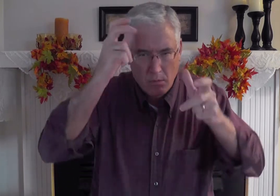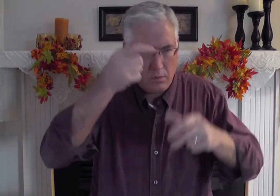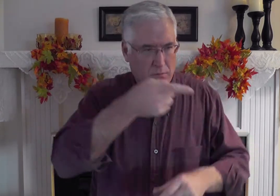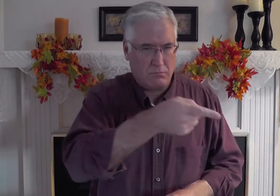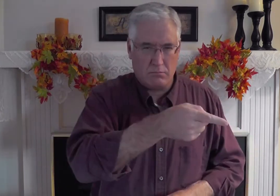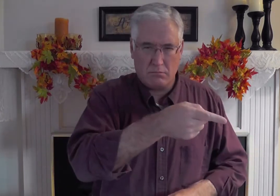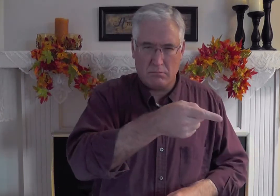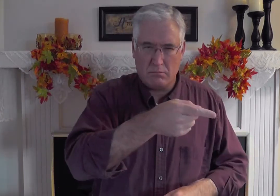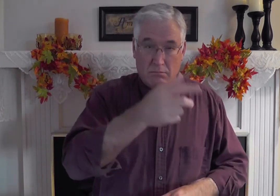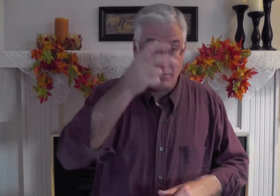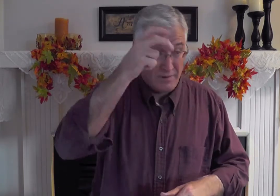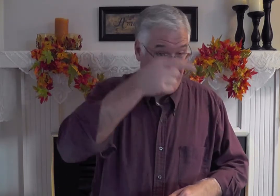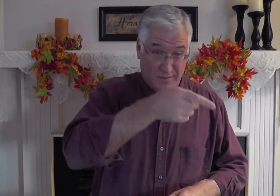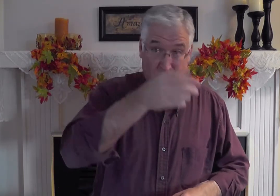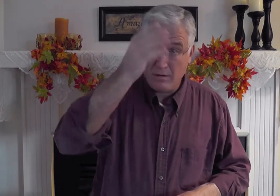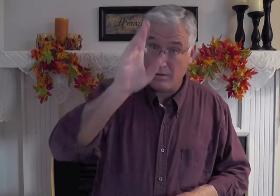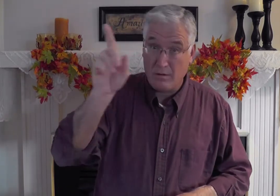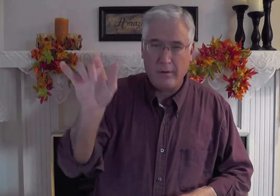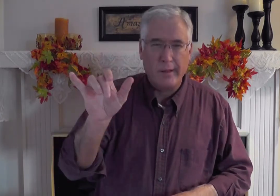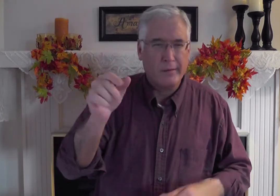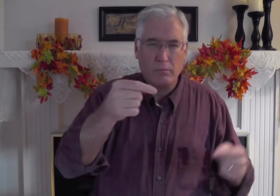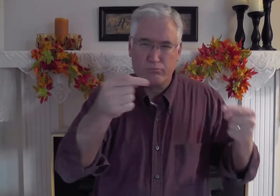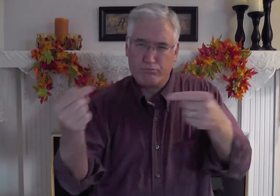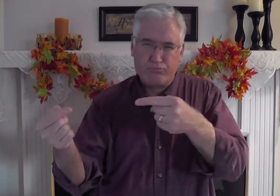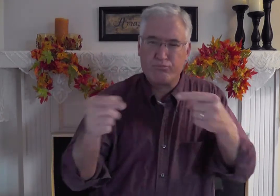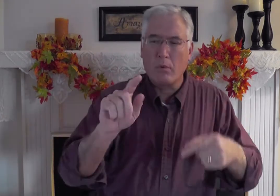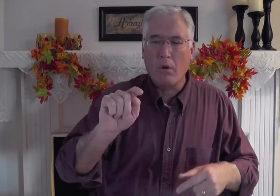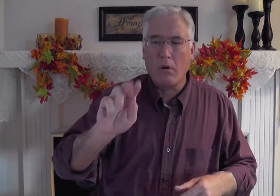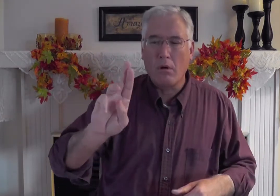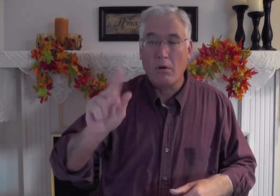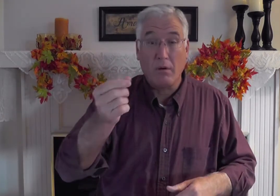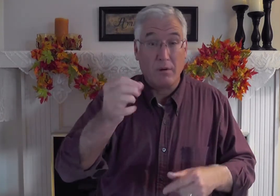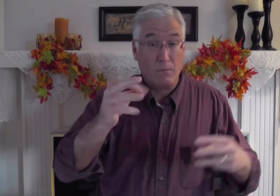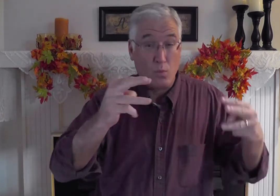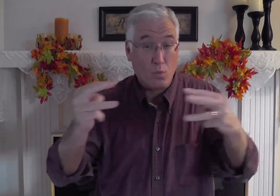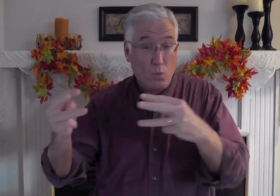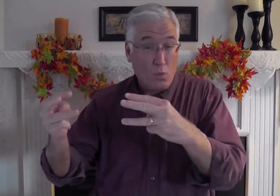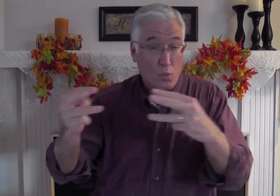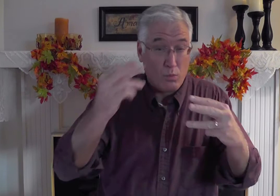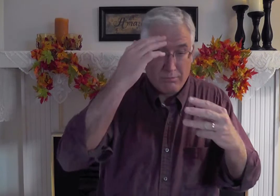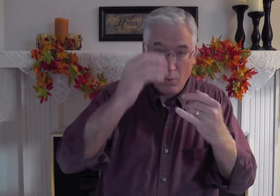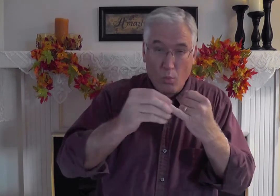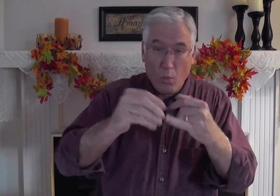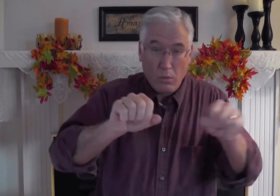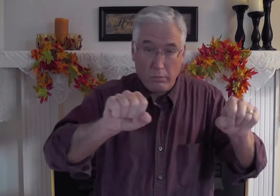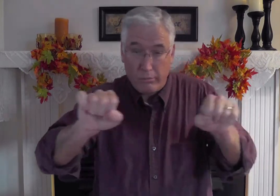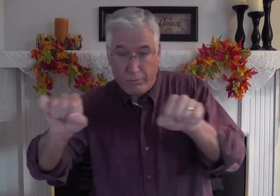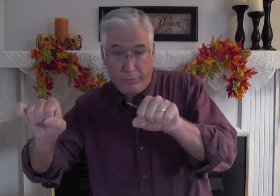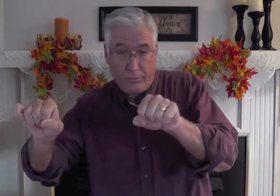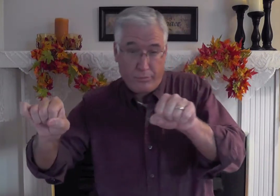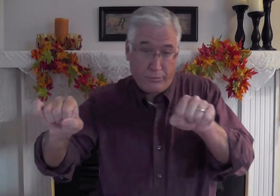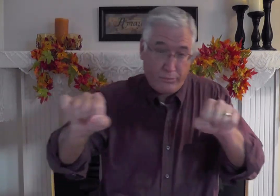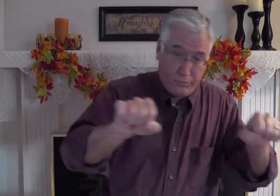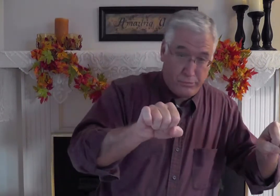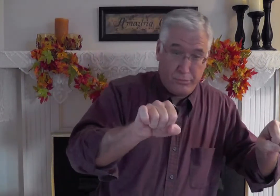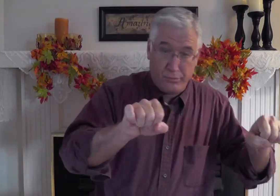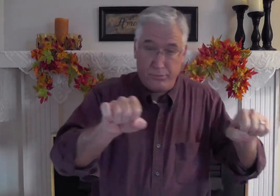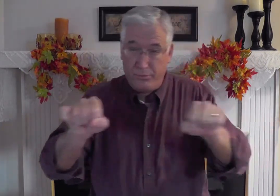over all things. Why? Because of Satan. I thought it was like a tug of war that they had, where they pull the rope back